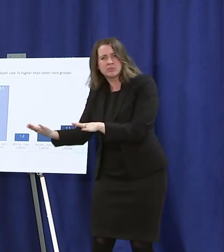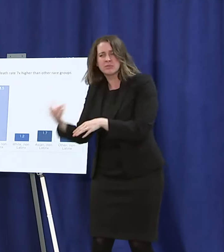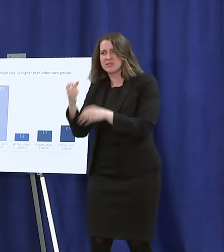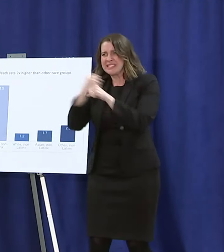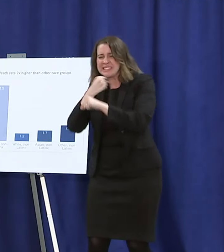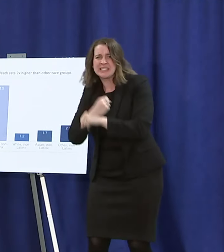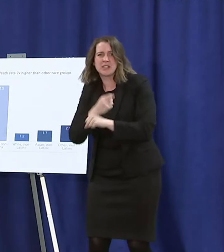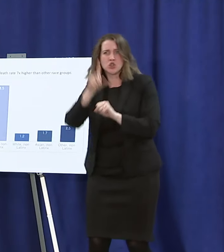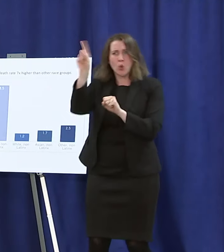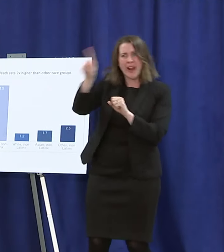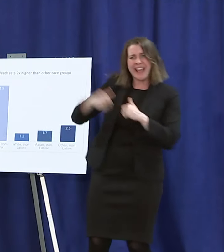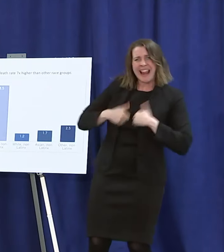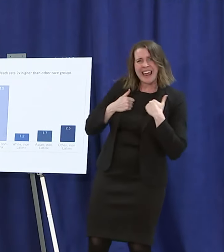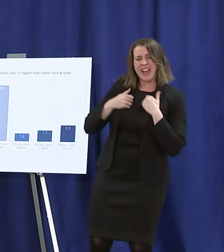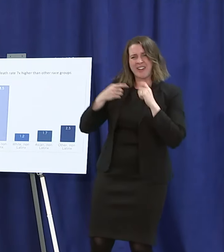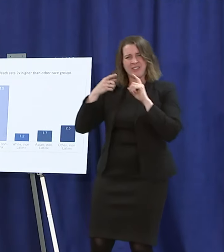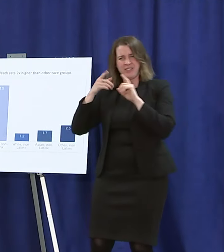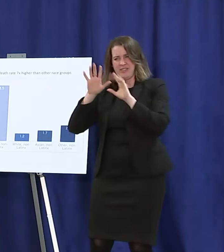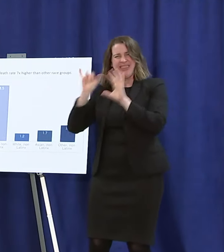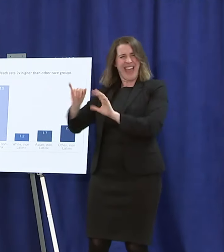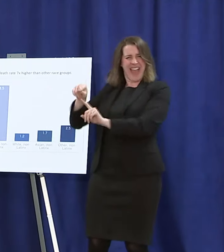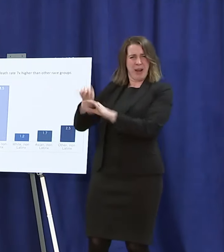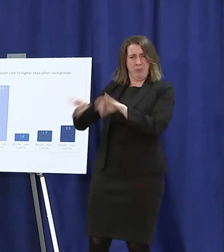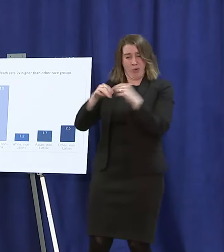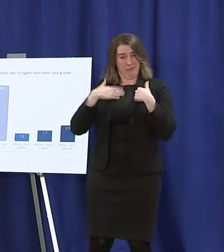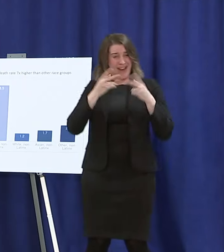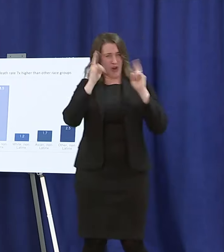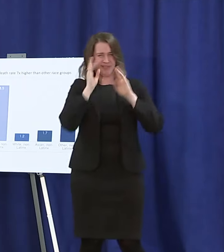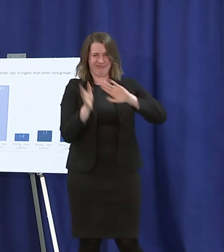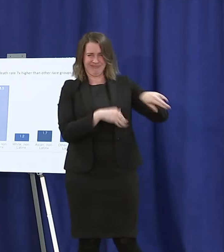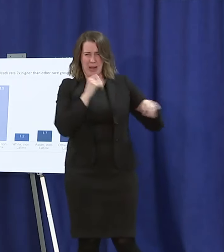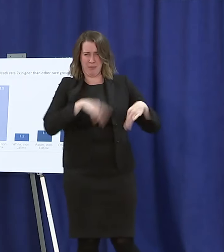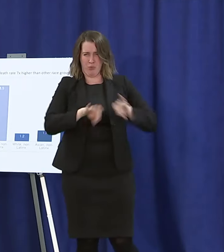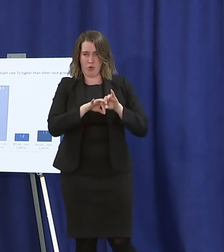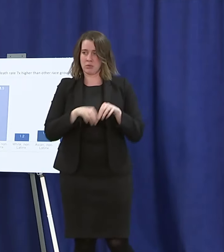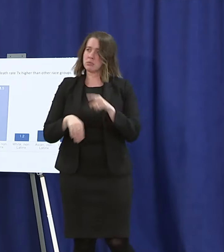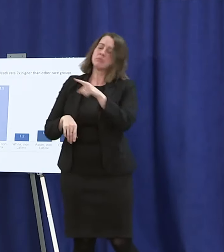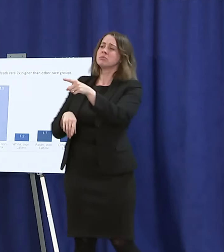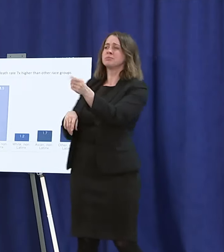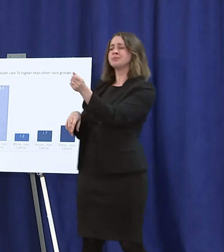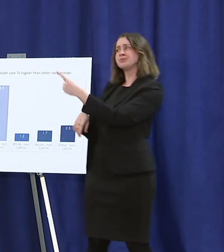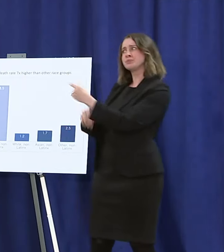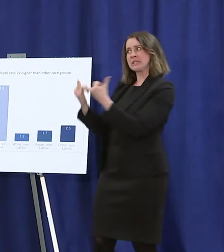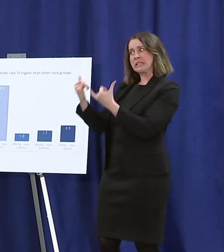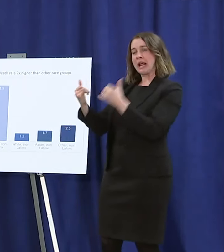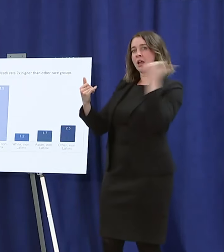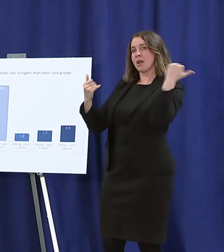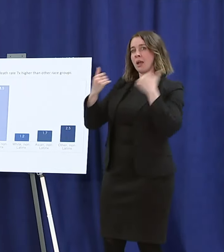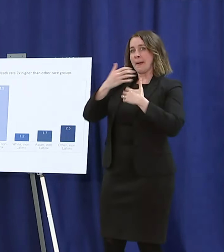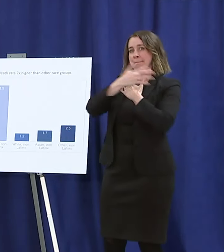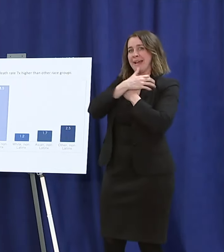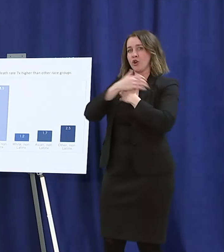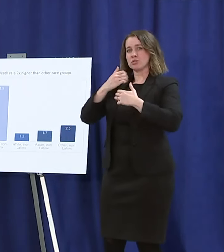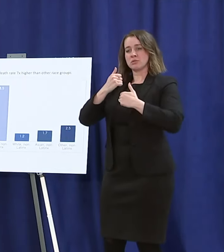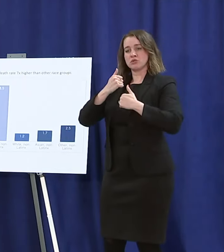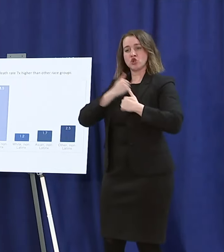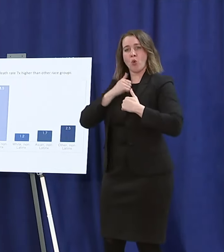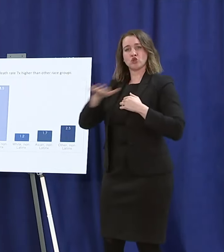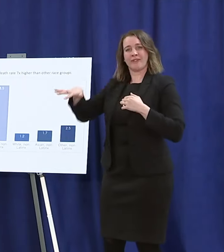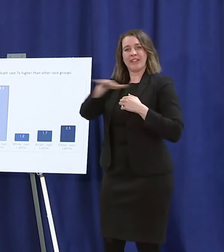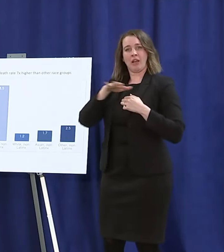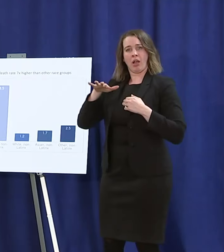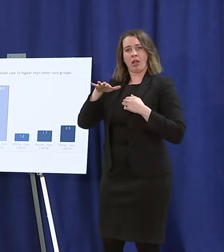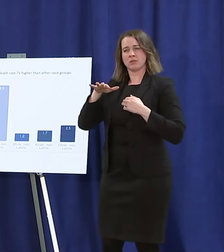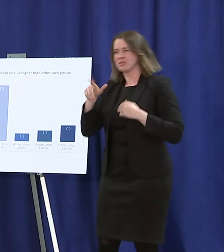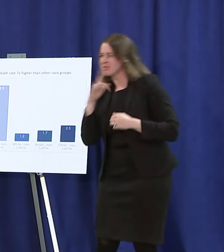most about. But Mayor, to the point, and also at Soldier Field today, you were seen hugging and taking pictures with people. I'm sorry? You were seen at